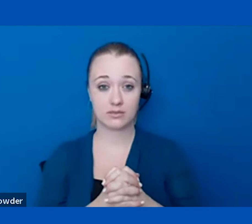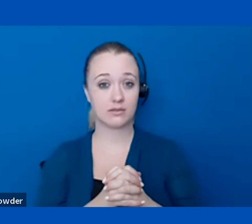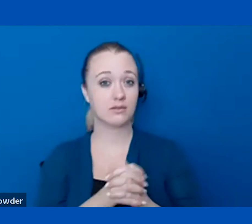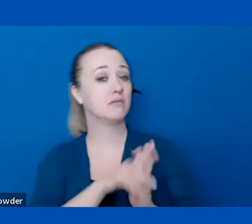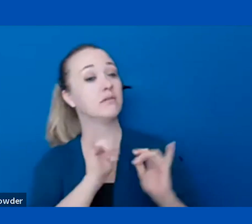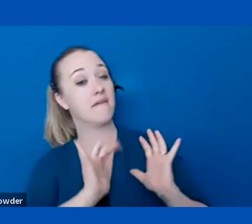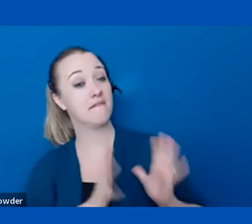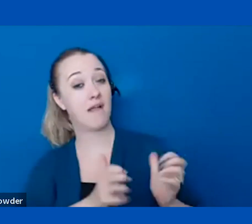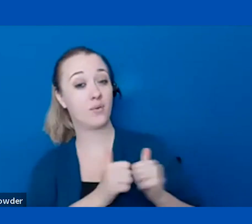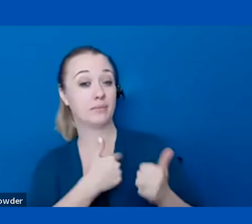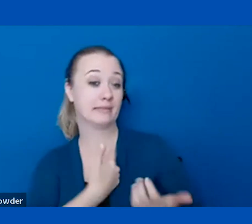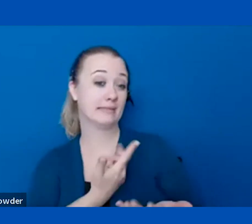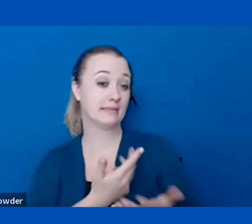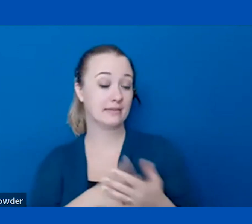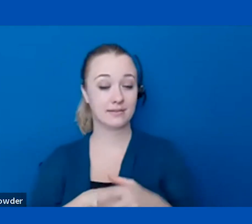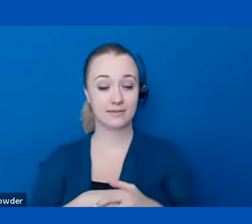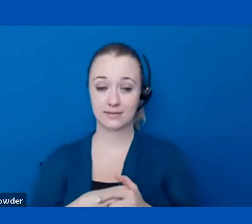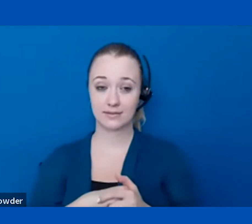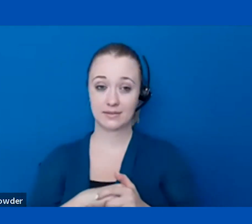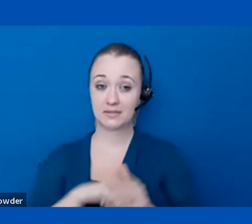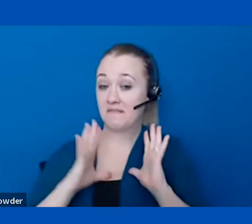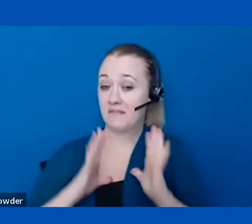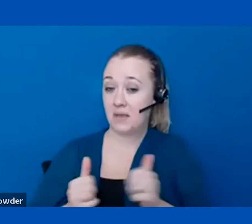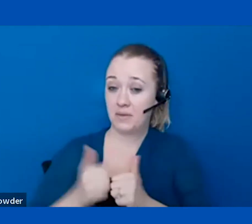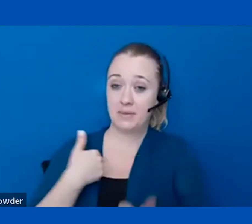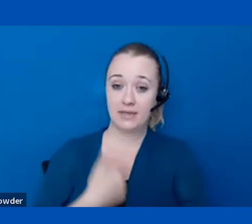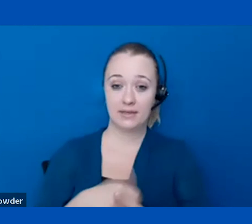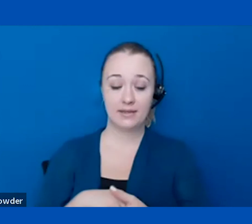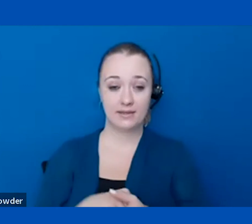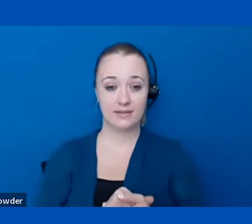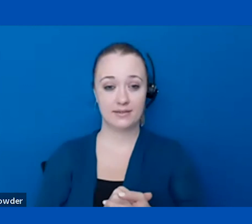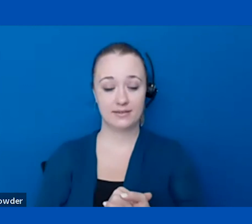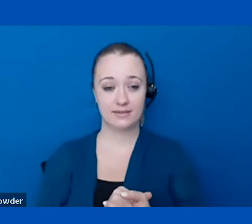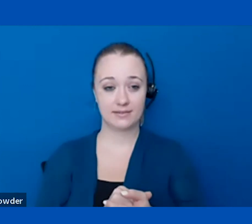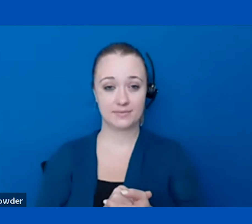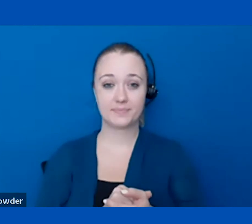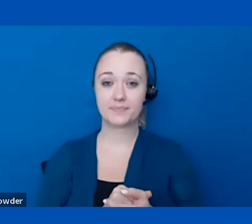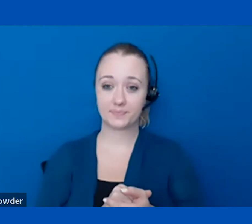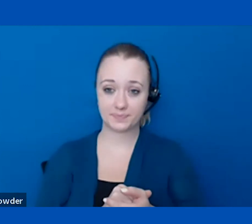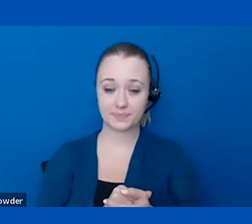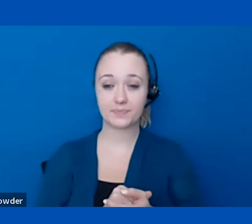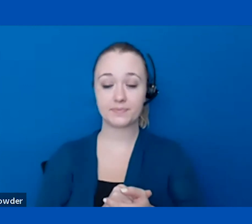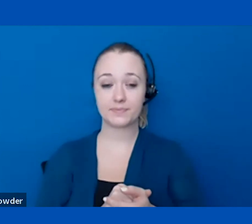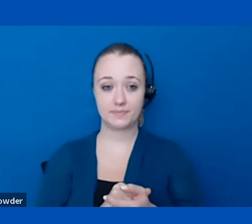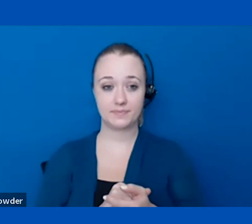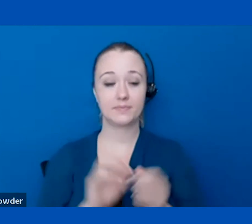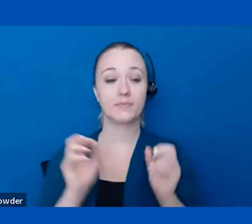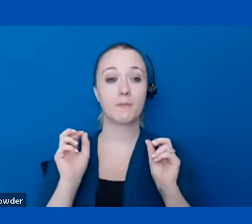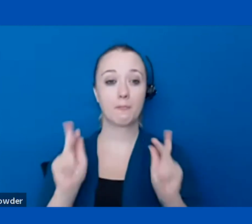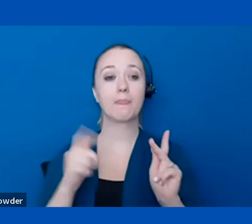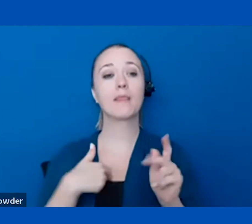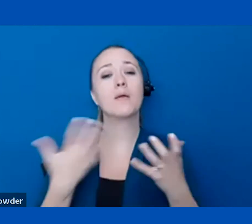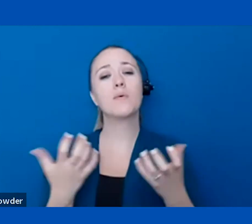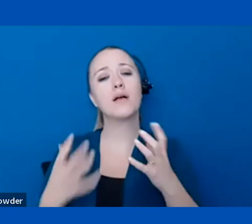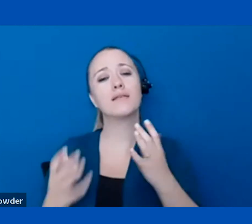with me. Make That's fine with you- me. All good over here. All right, so I would like to get a couple more